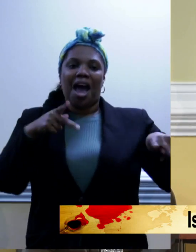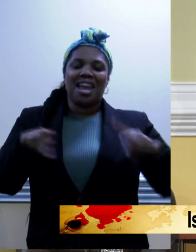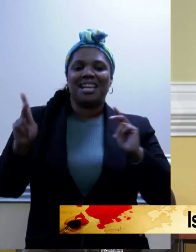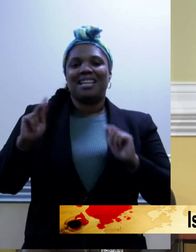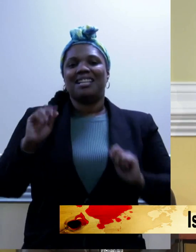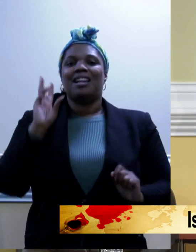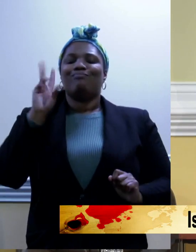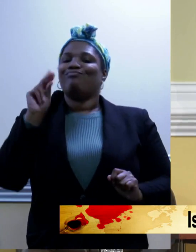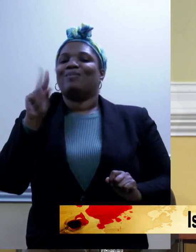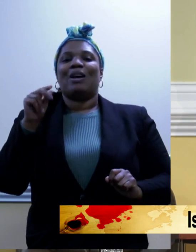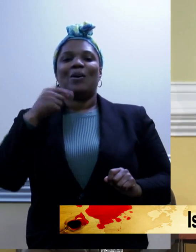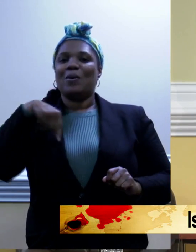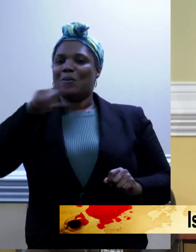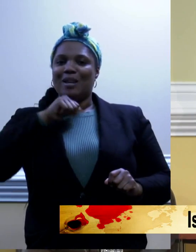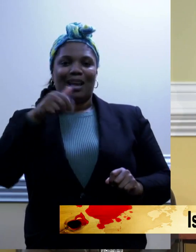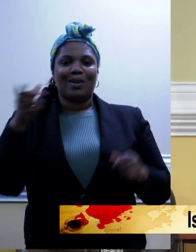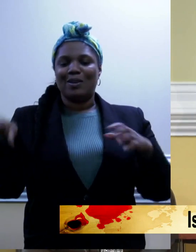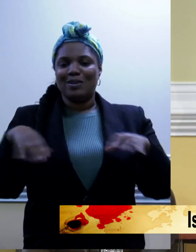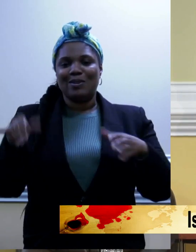Ain't nobody going to do that, right?